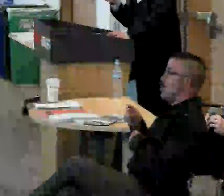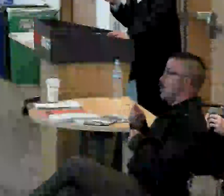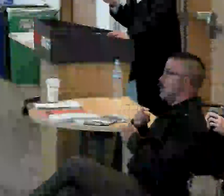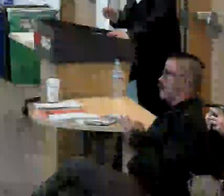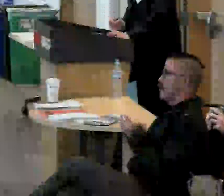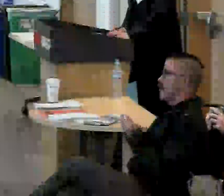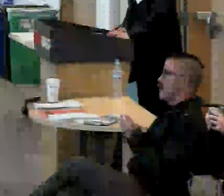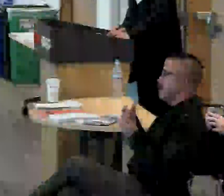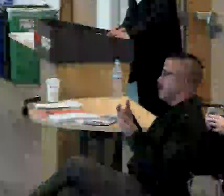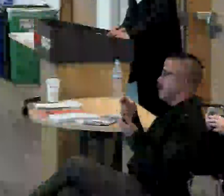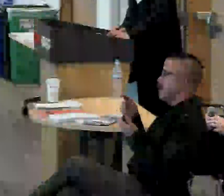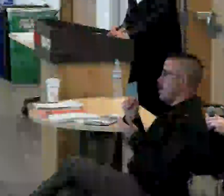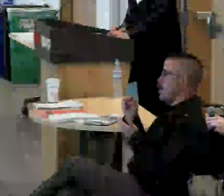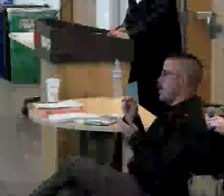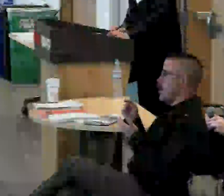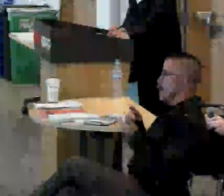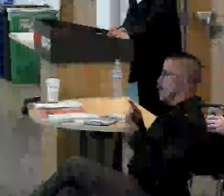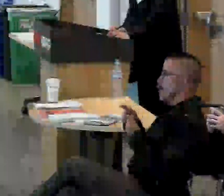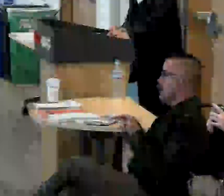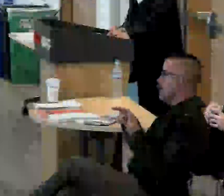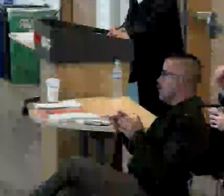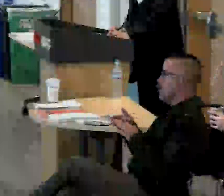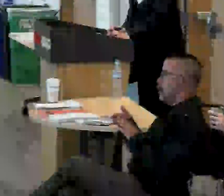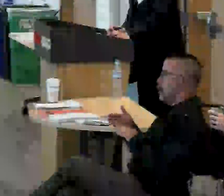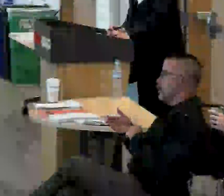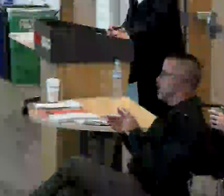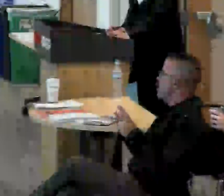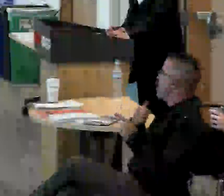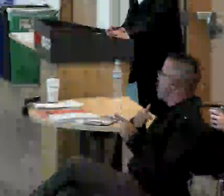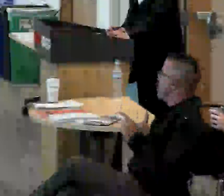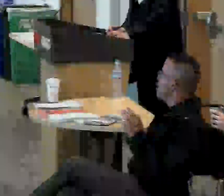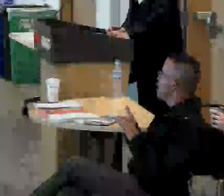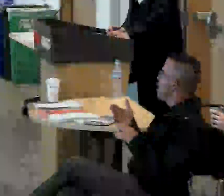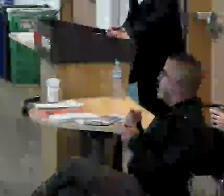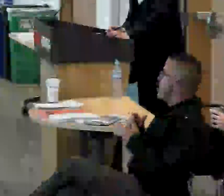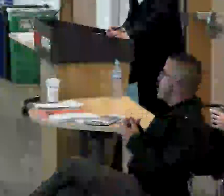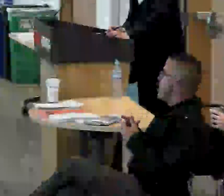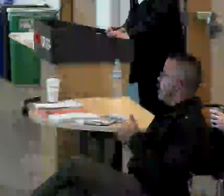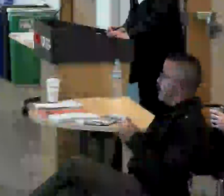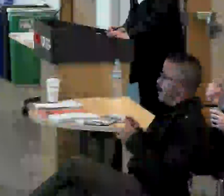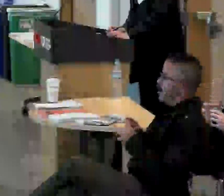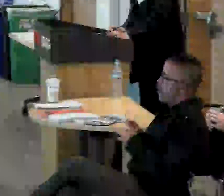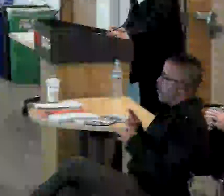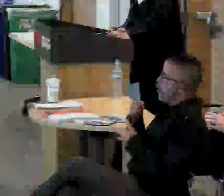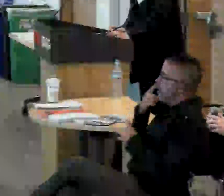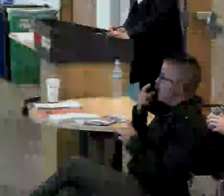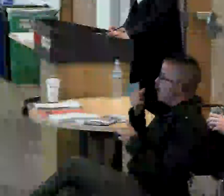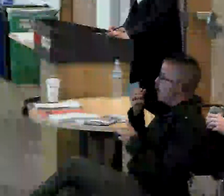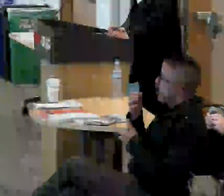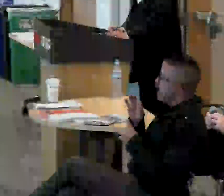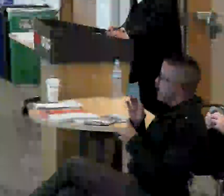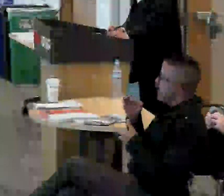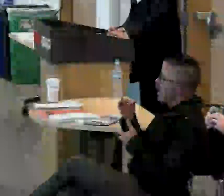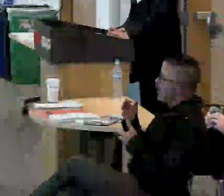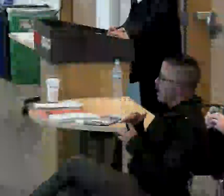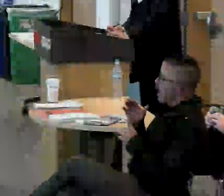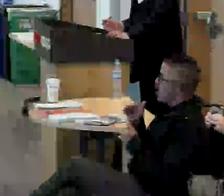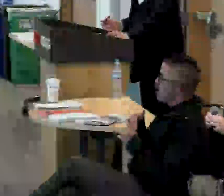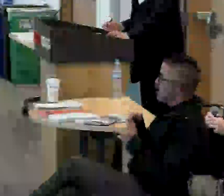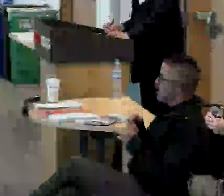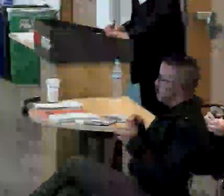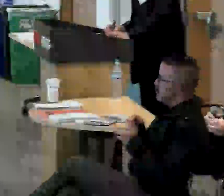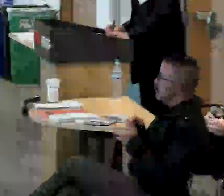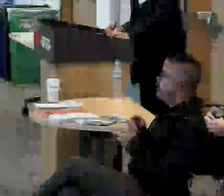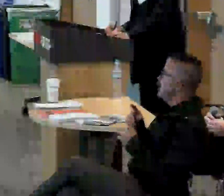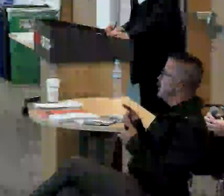grant programs that you? Well, we run three main grant programs. One's for multifamily housing, larger grant programs. We run